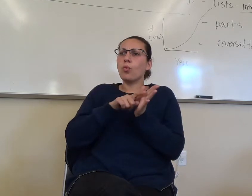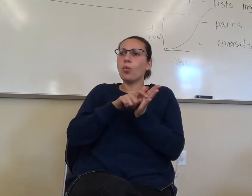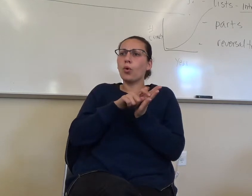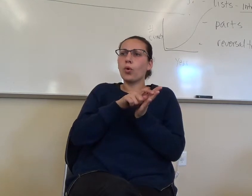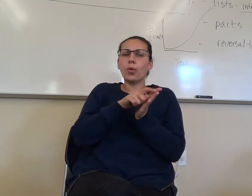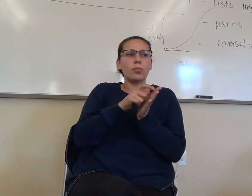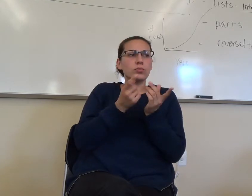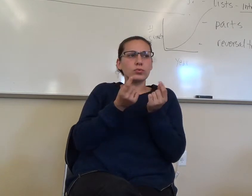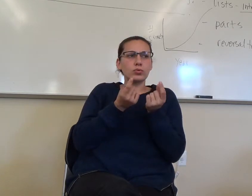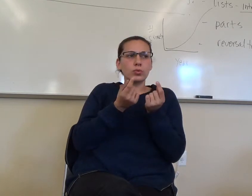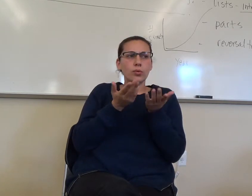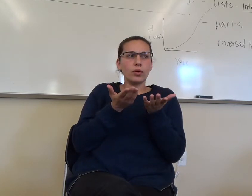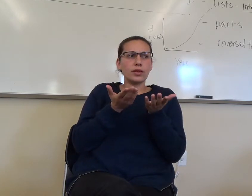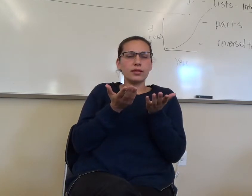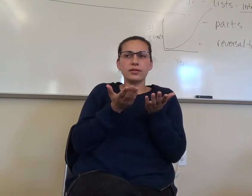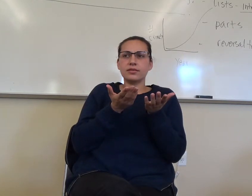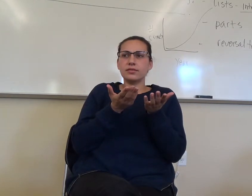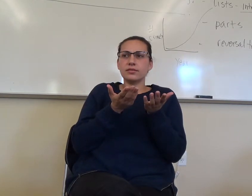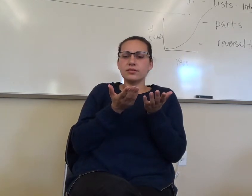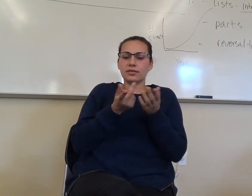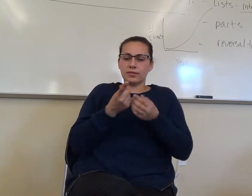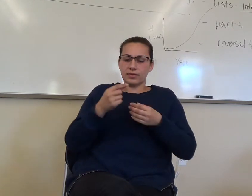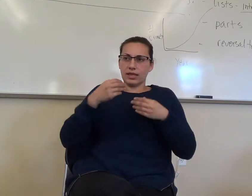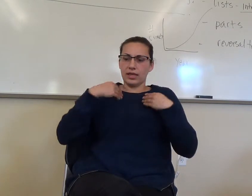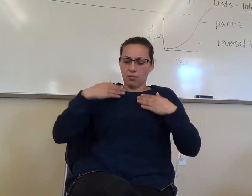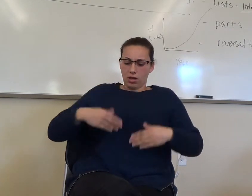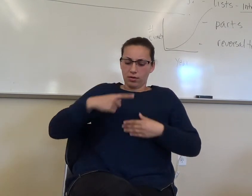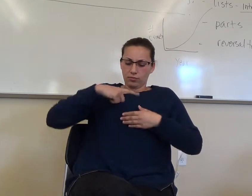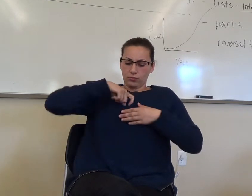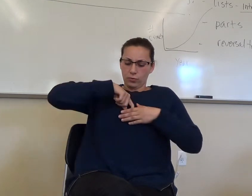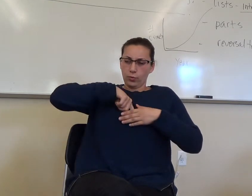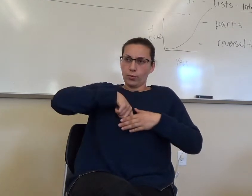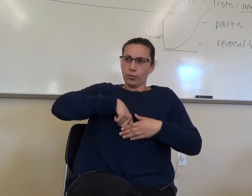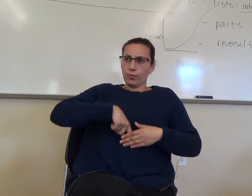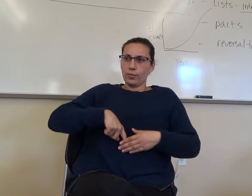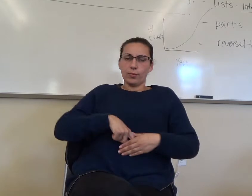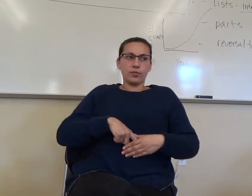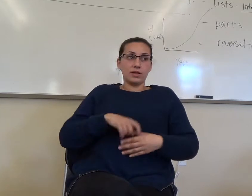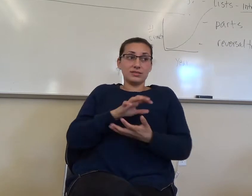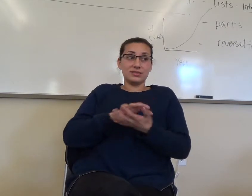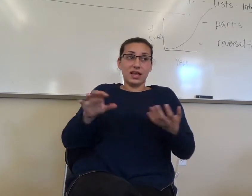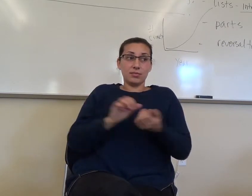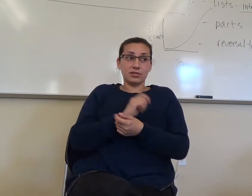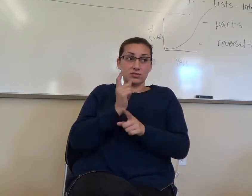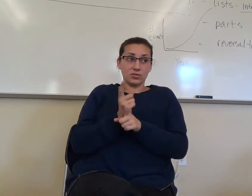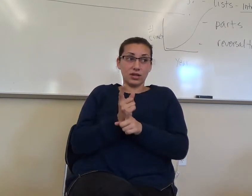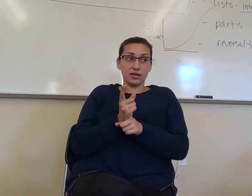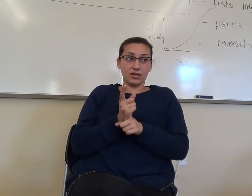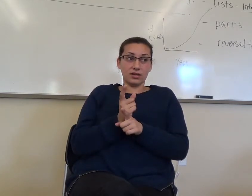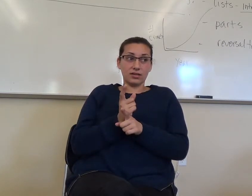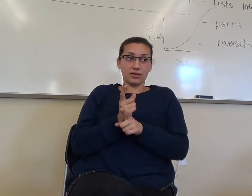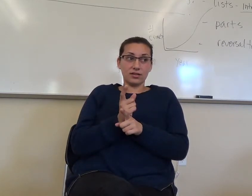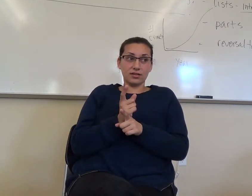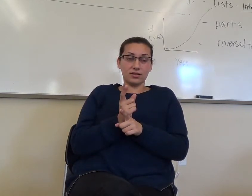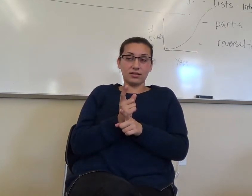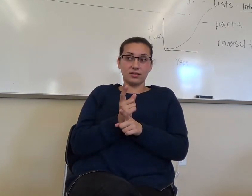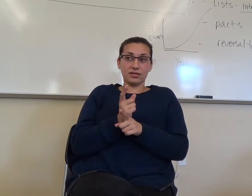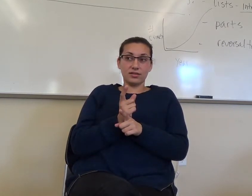Hookworms get into the body and cause, yeah, right, okay, yeah, that one, after